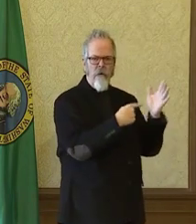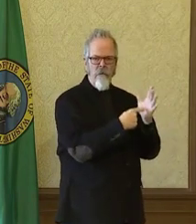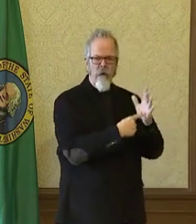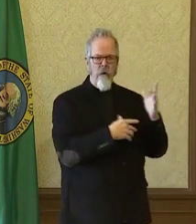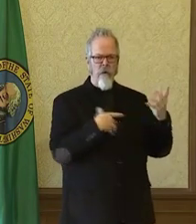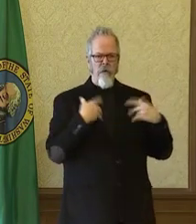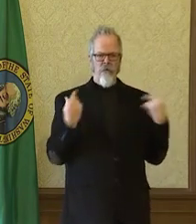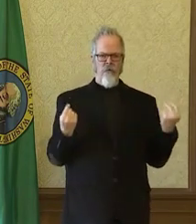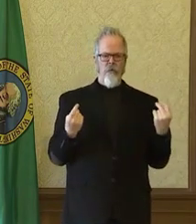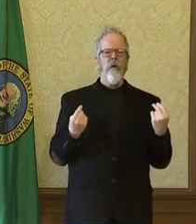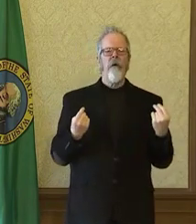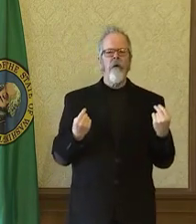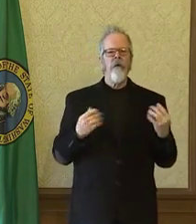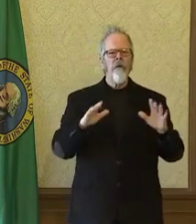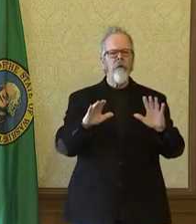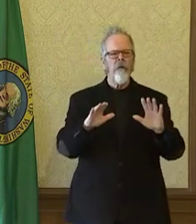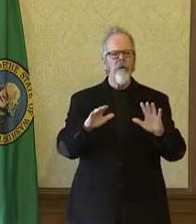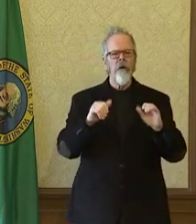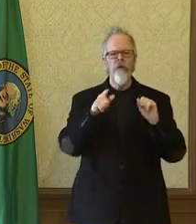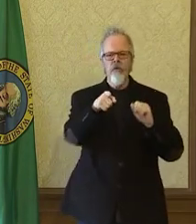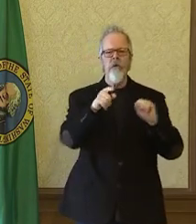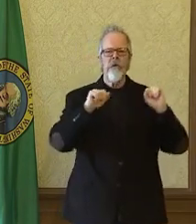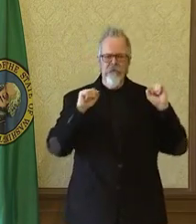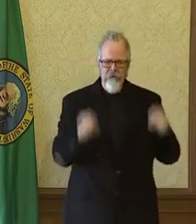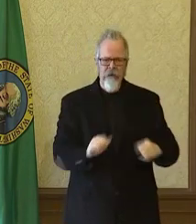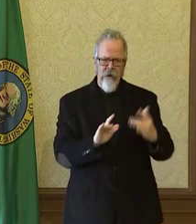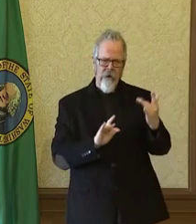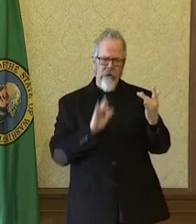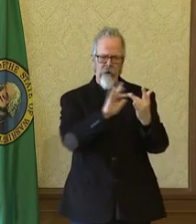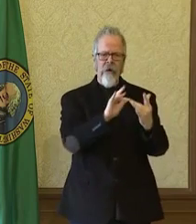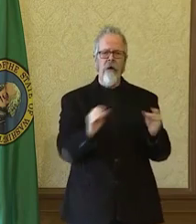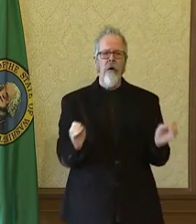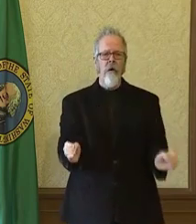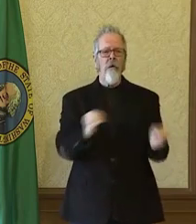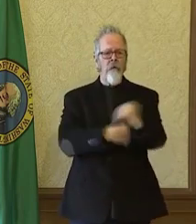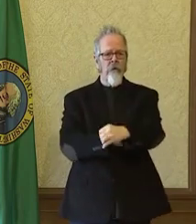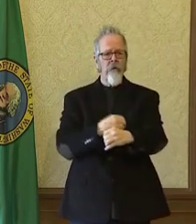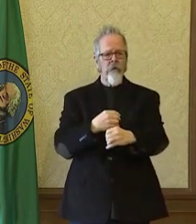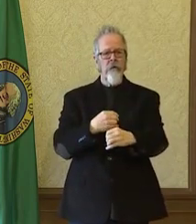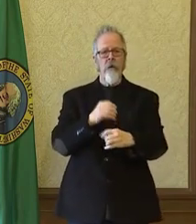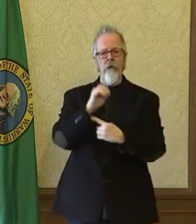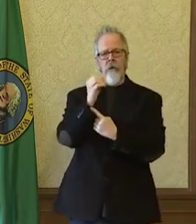protection, and a variety of other issues. And you can find help there at